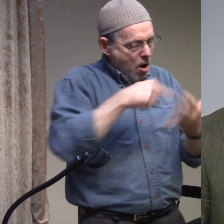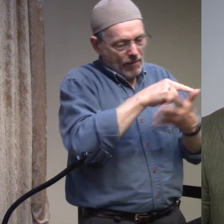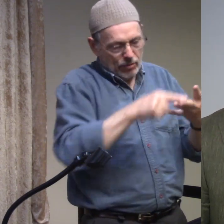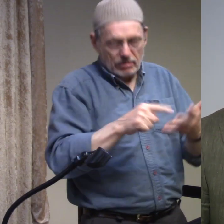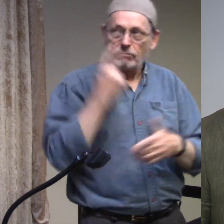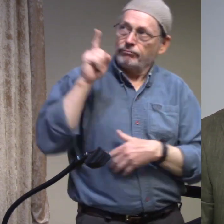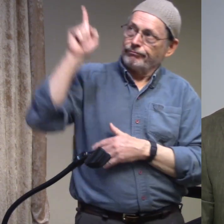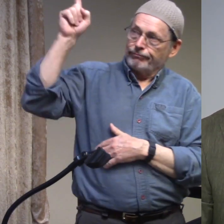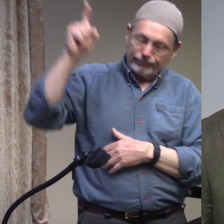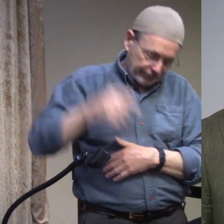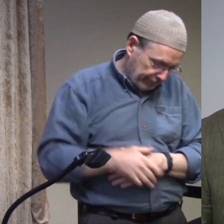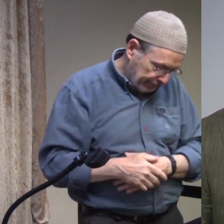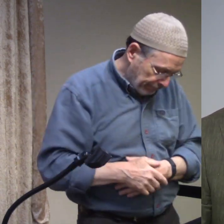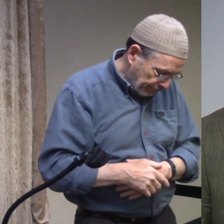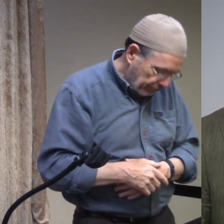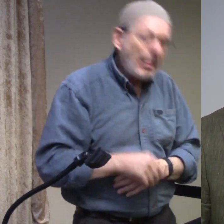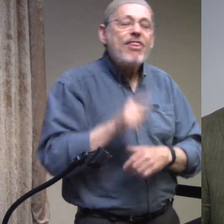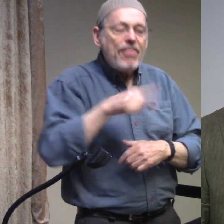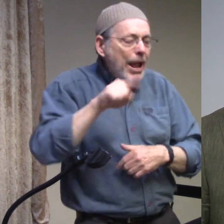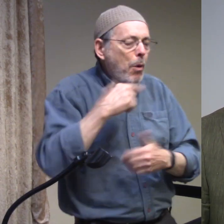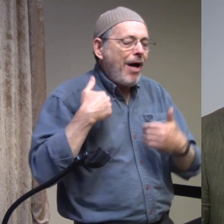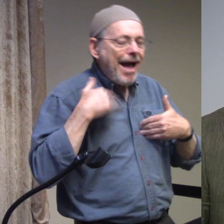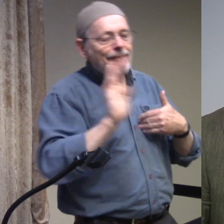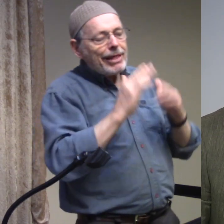They get those ghuraf, they get those houses.